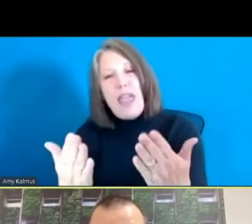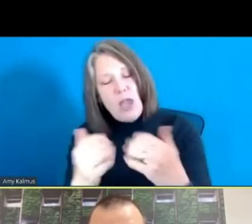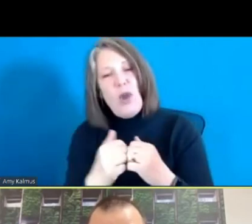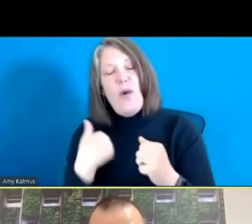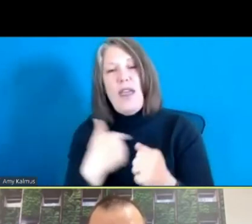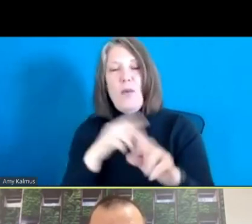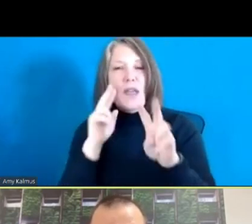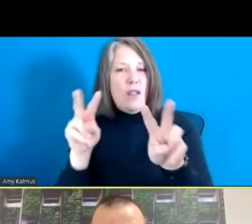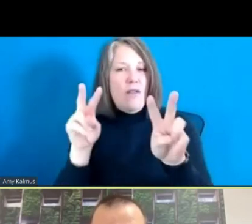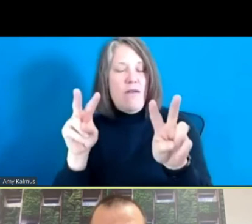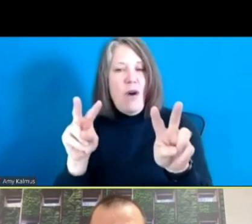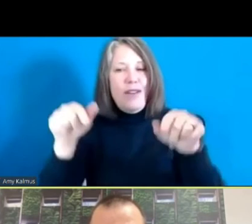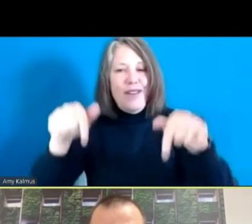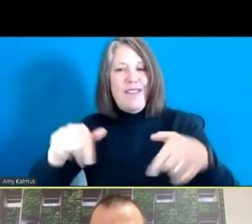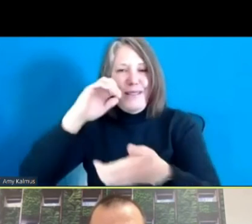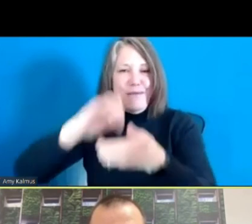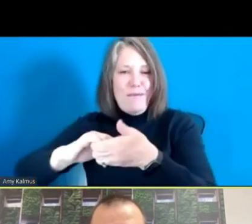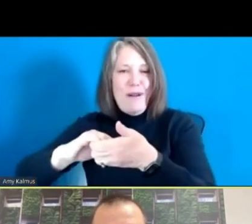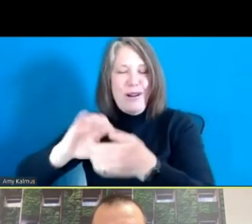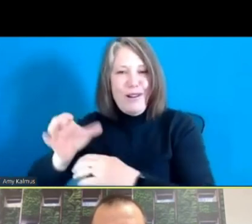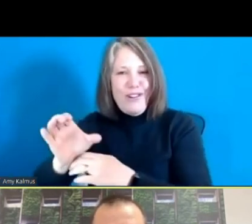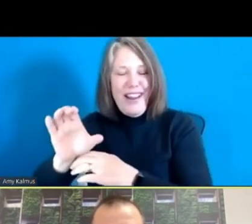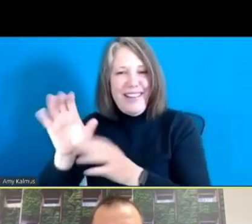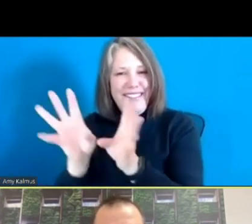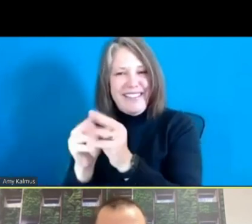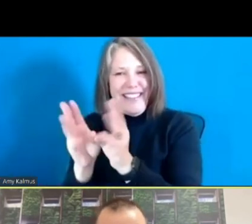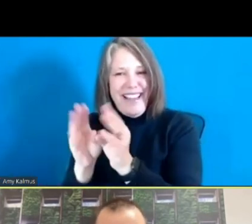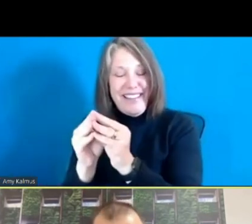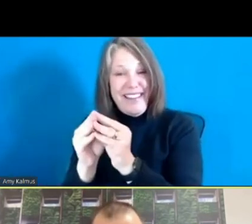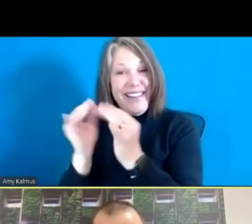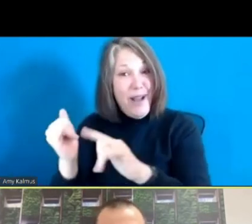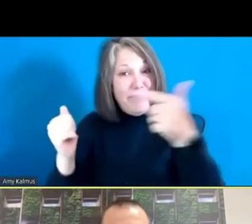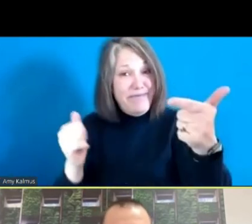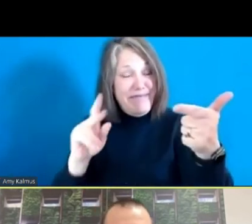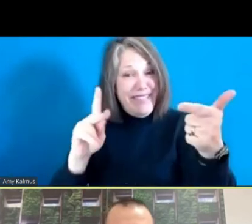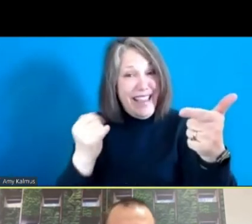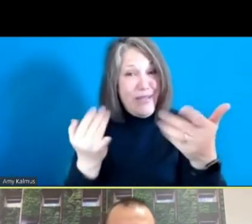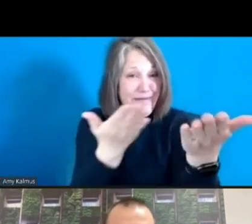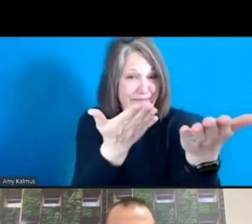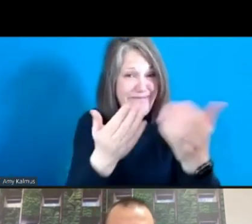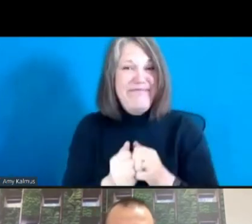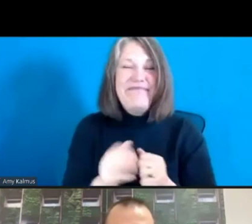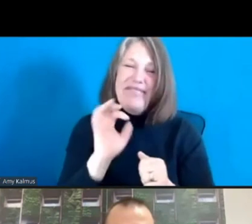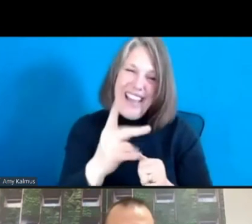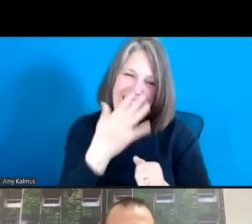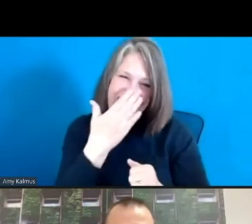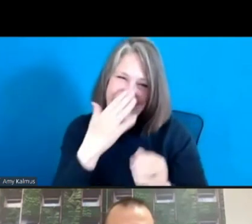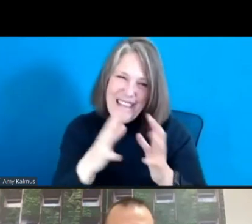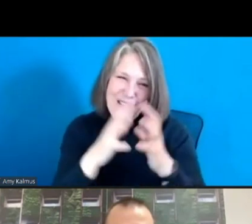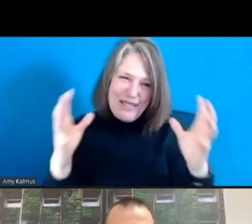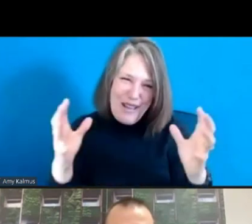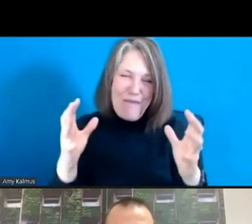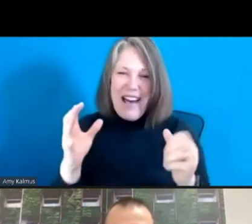look forward to this partner channel session. And on that note, Catherine, please, the stage is yours. Okay, thank you so much, Robin.